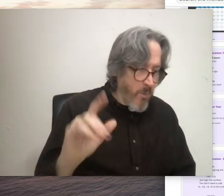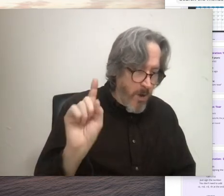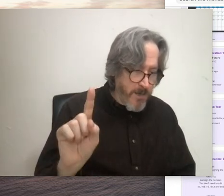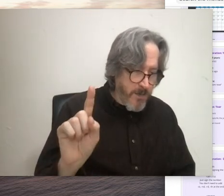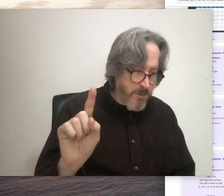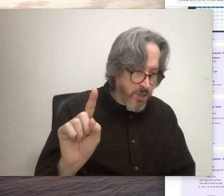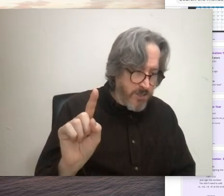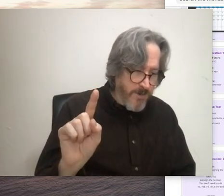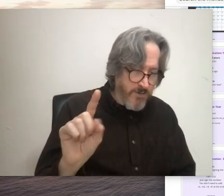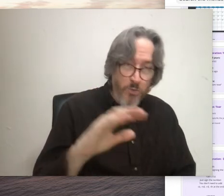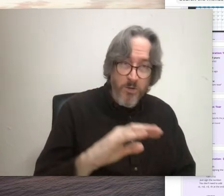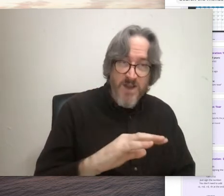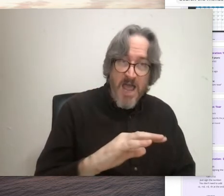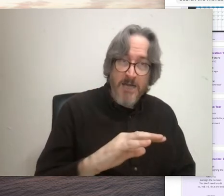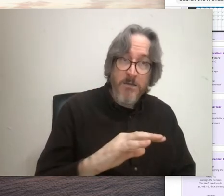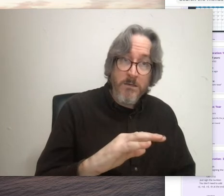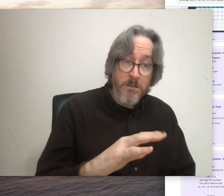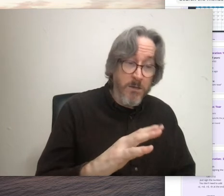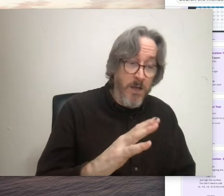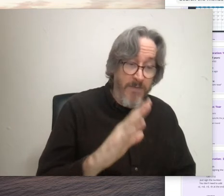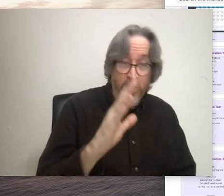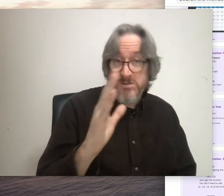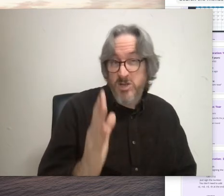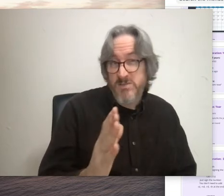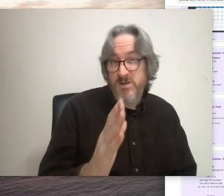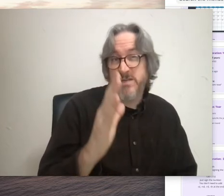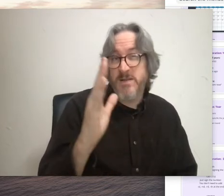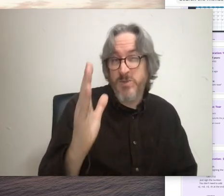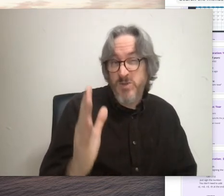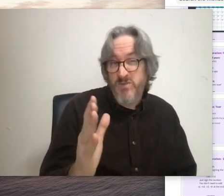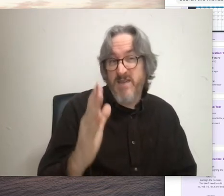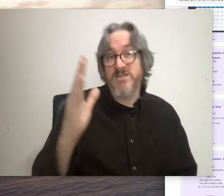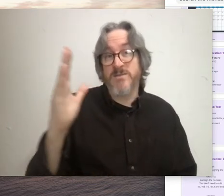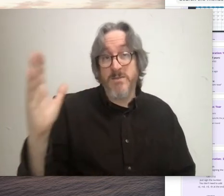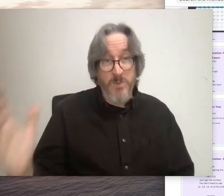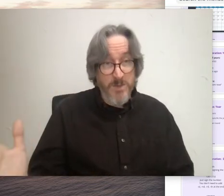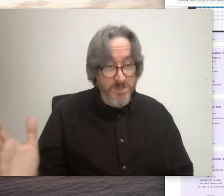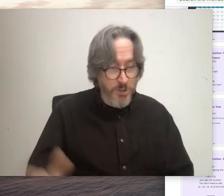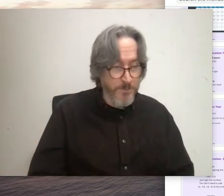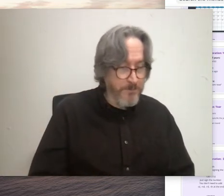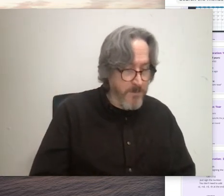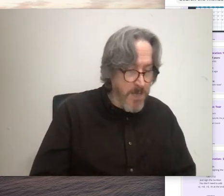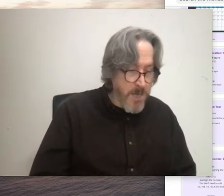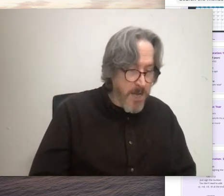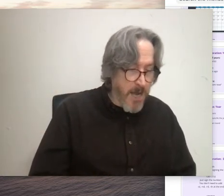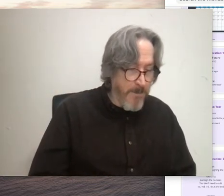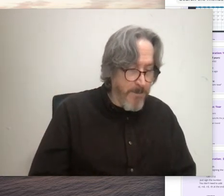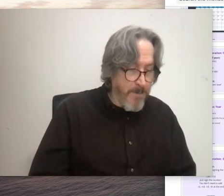Snapshot 1 talks about the rule of 9 and then also talks about sometimes we use 5 and sometimes we use 2.